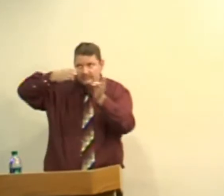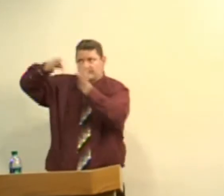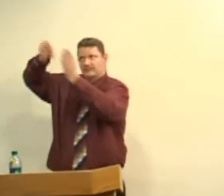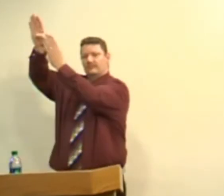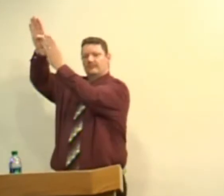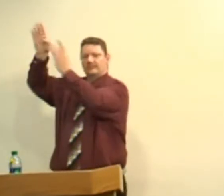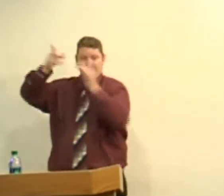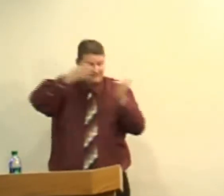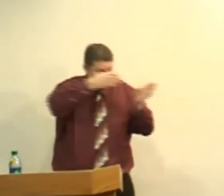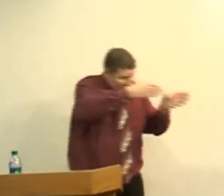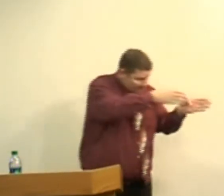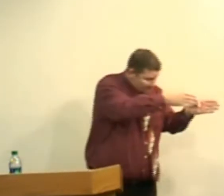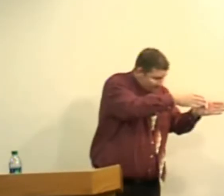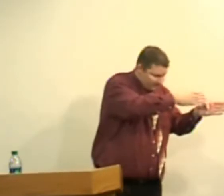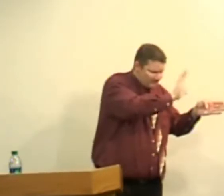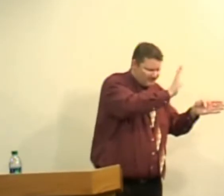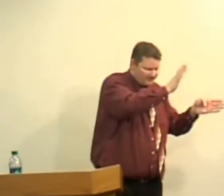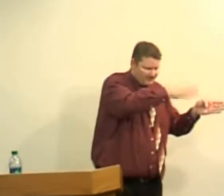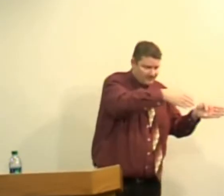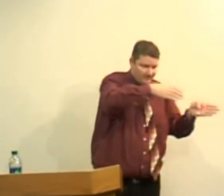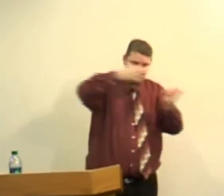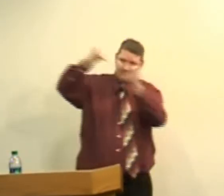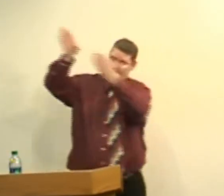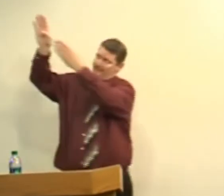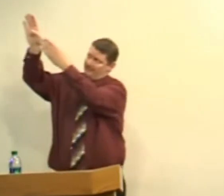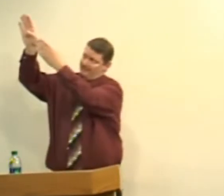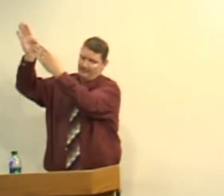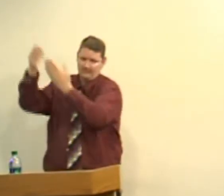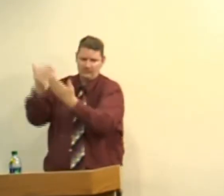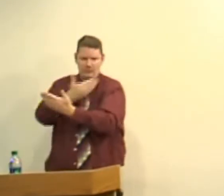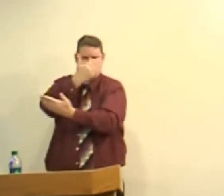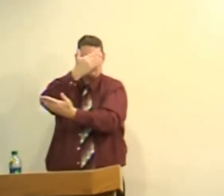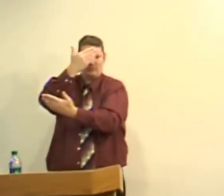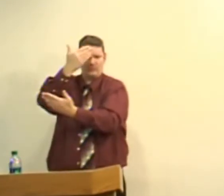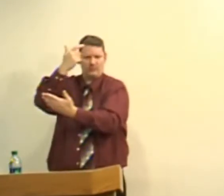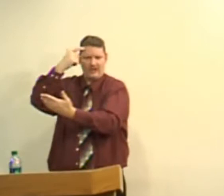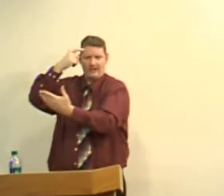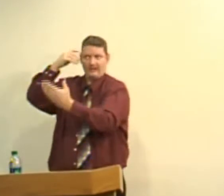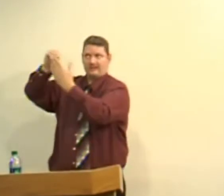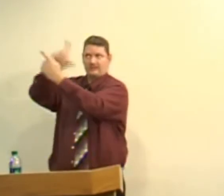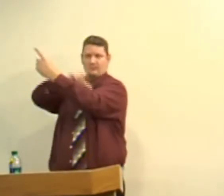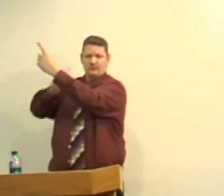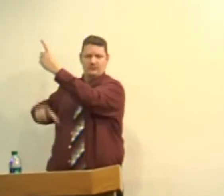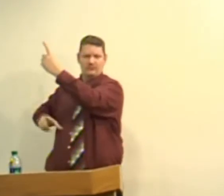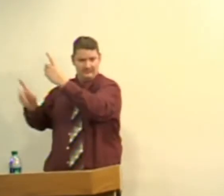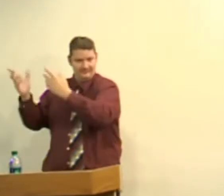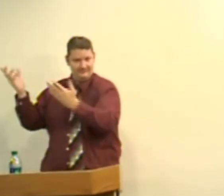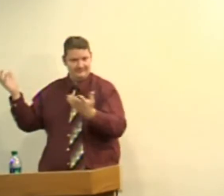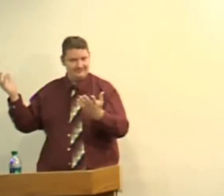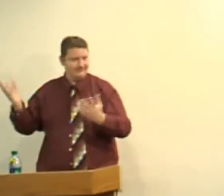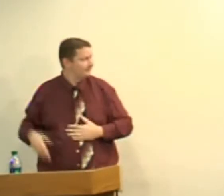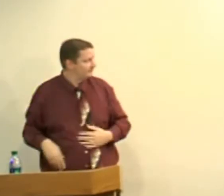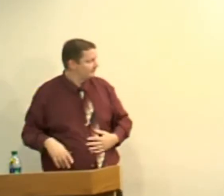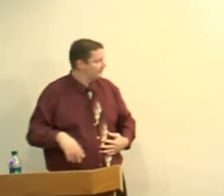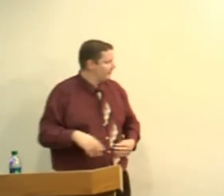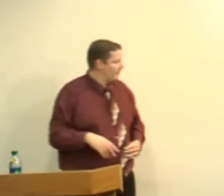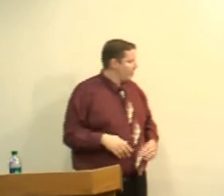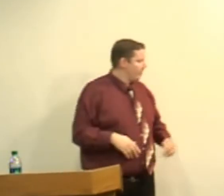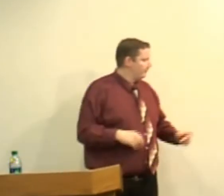renewing of the reasoning of your mind. Instead being focused on things of this world, you focus your attention